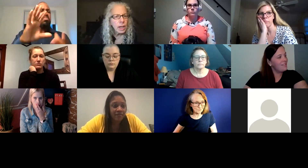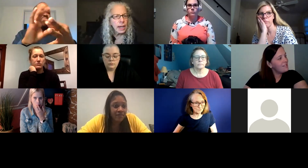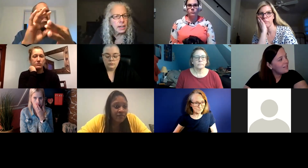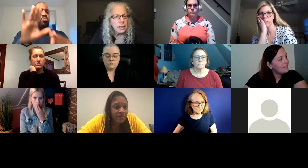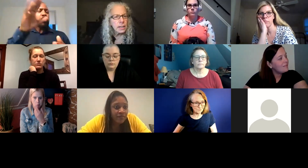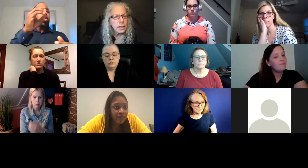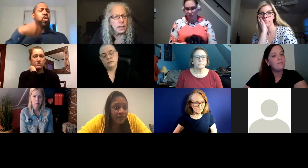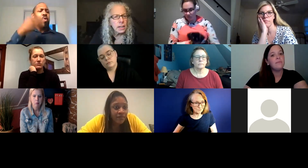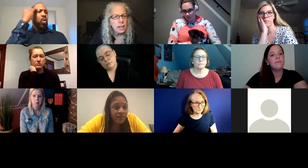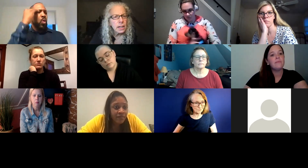And